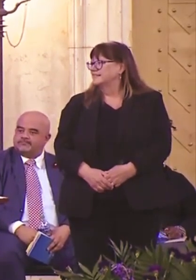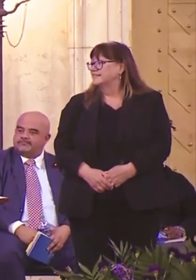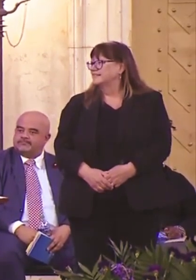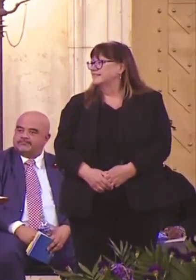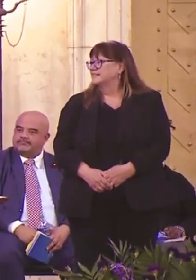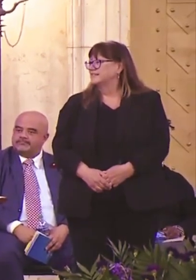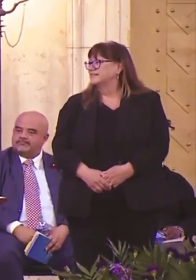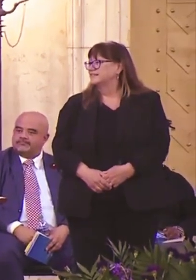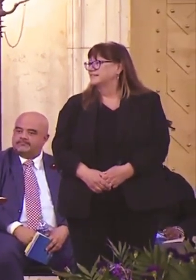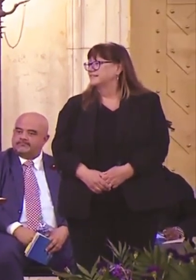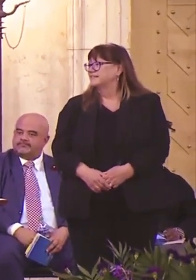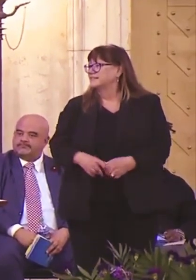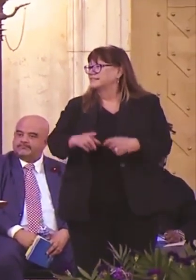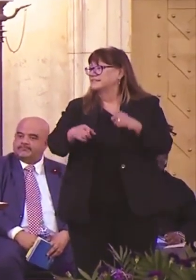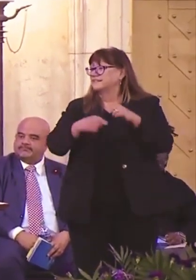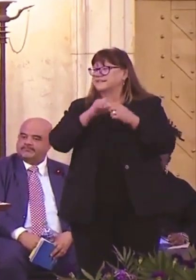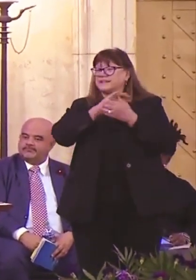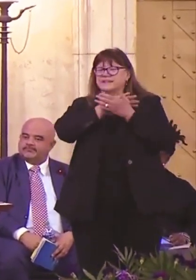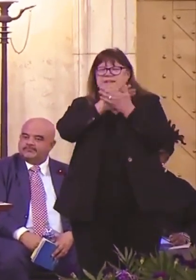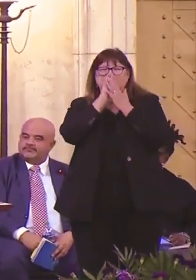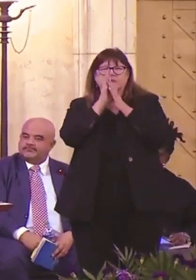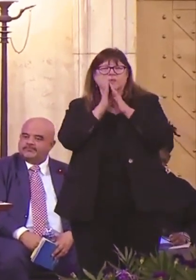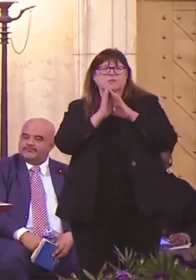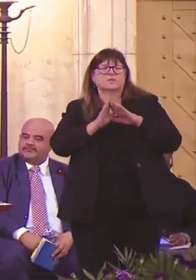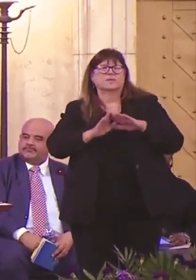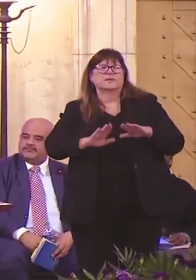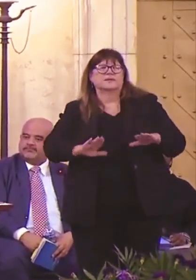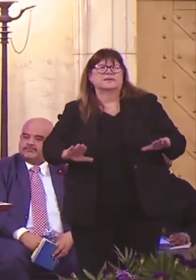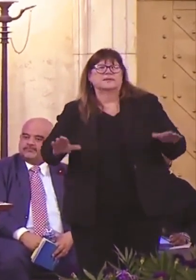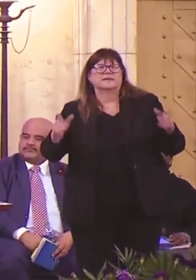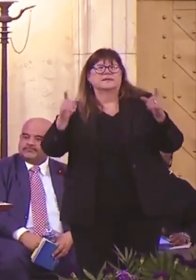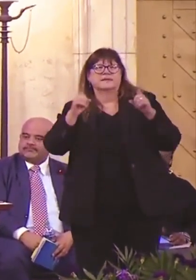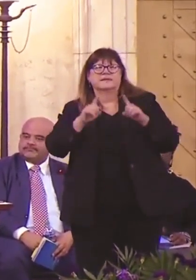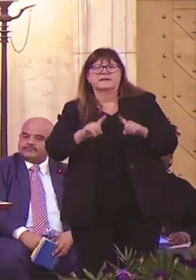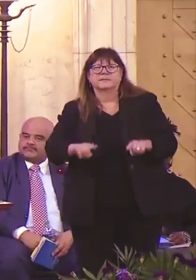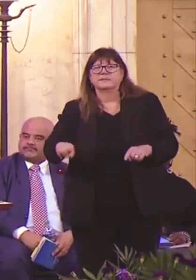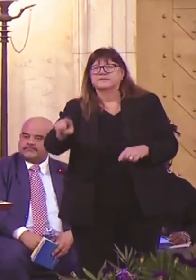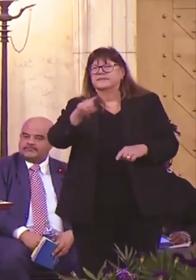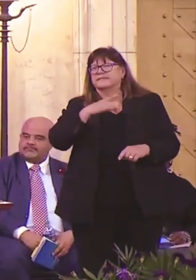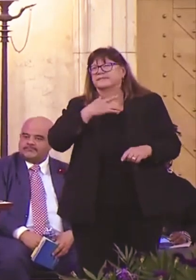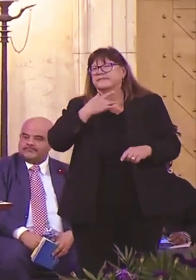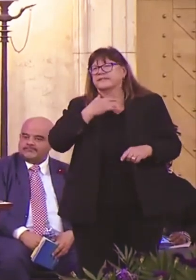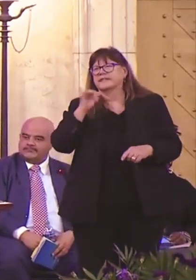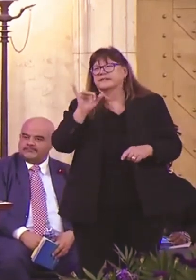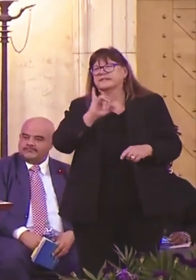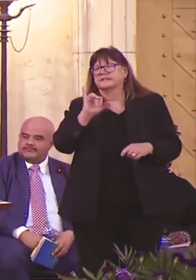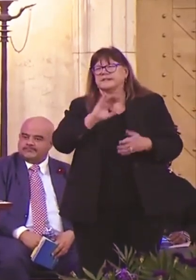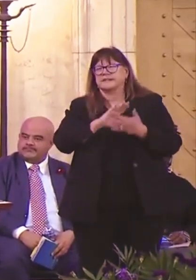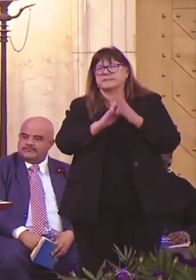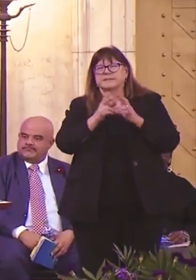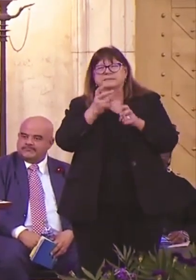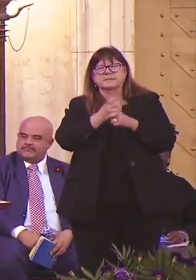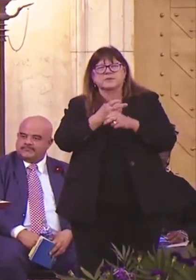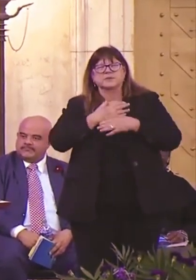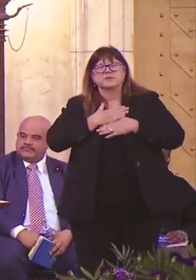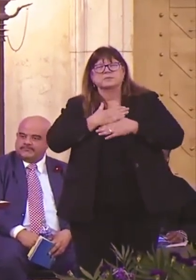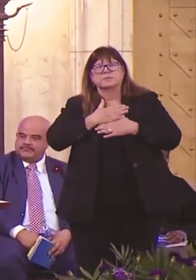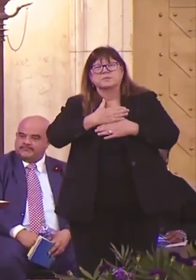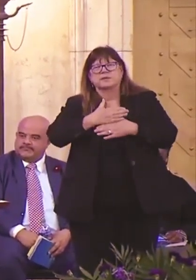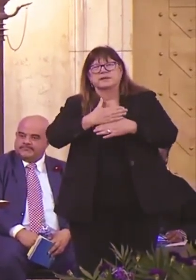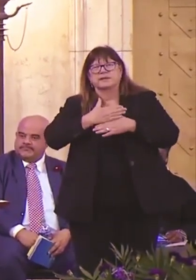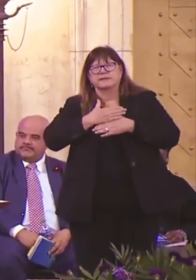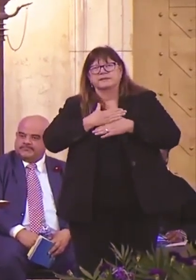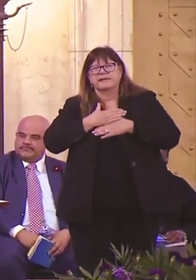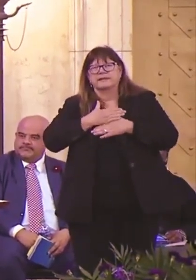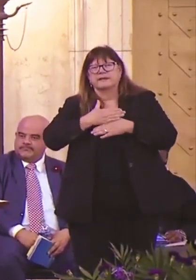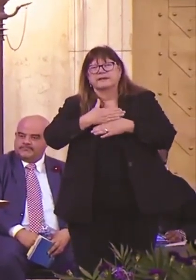When silence isn't quiet and it feels like it's getting hard to breathe,